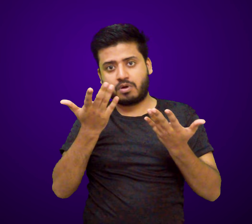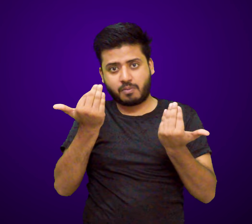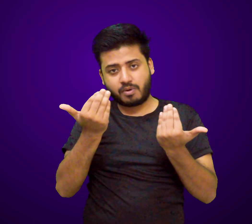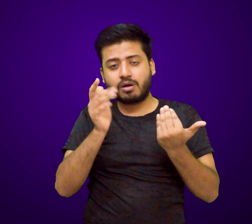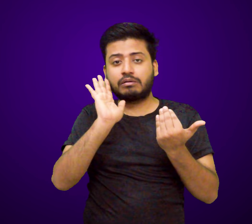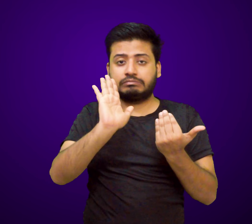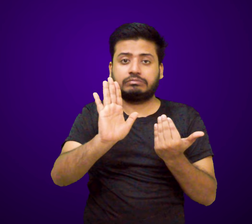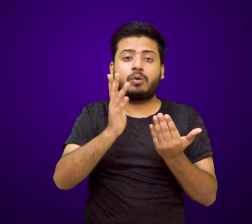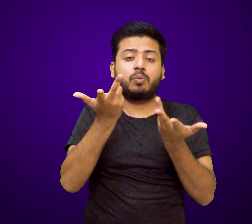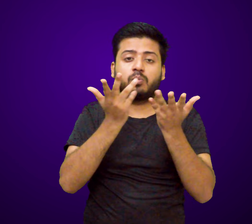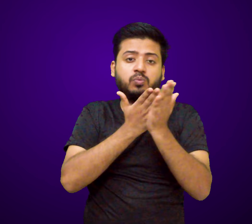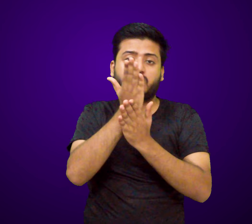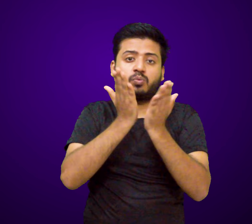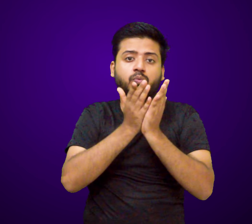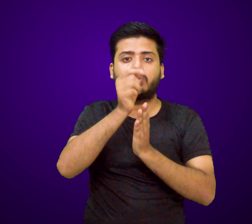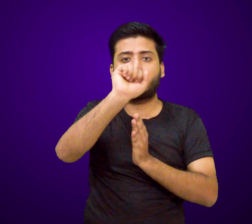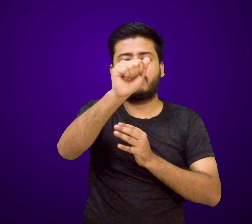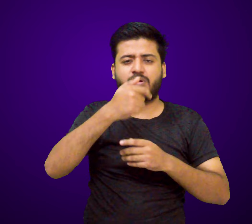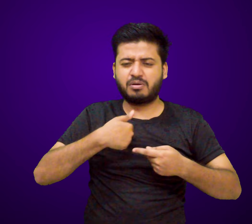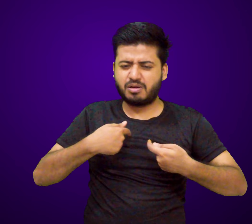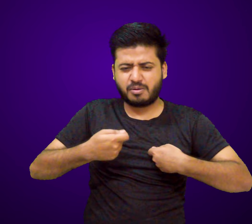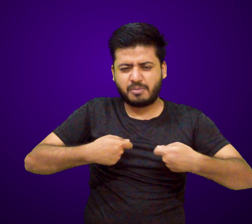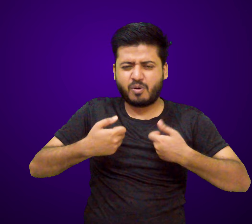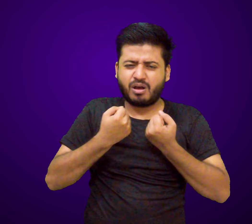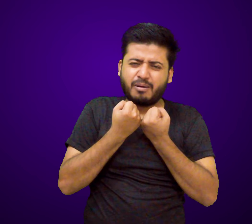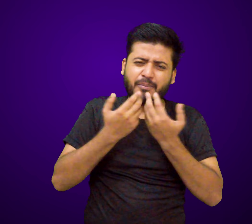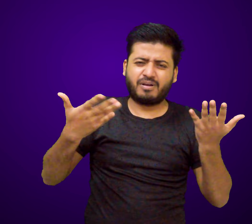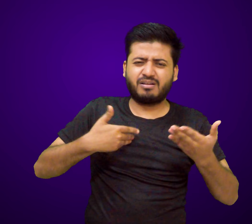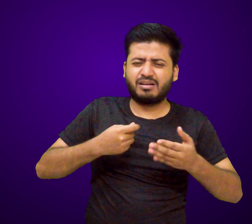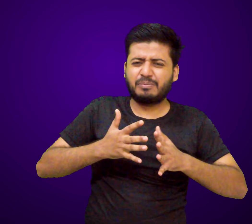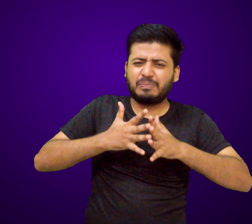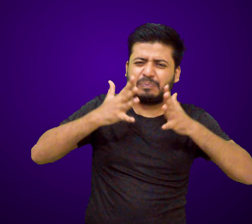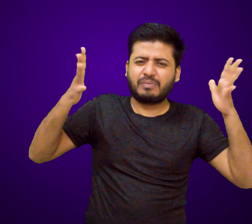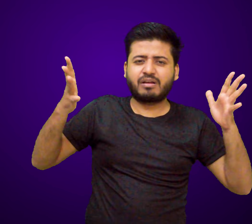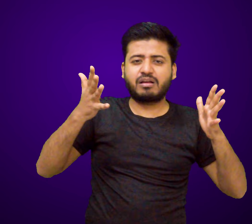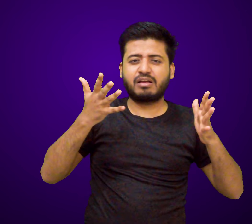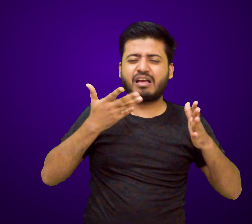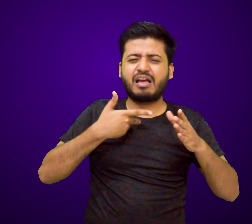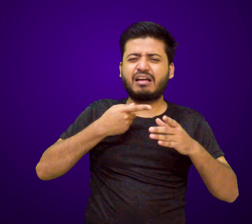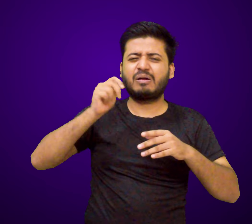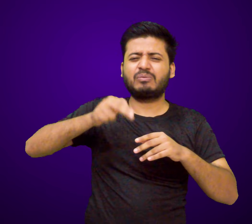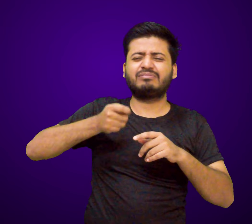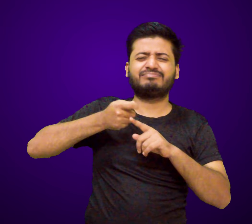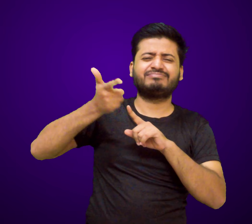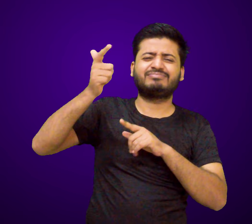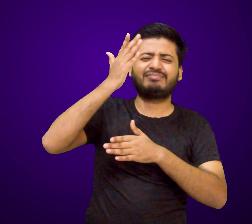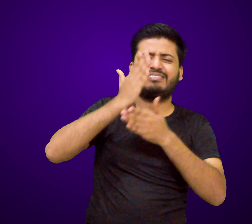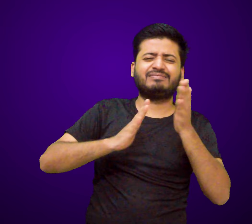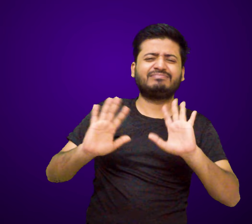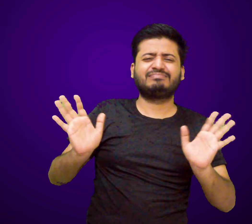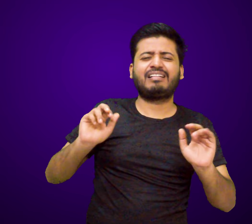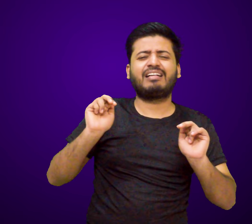certificate. Then submit the application either online or in person at the designated office. 3. Other